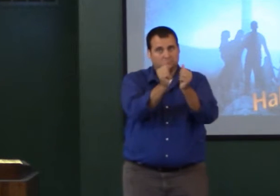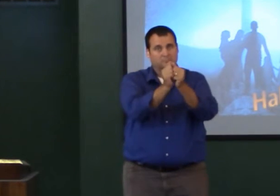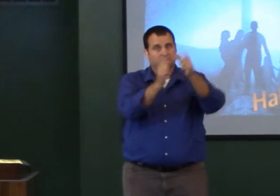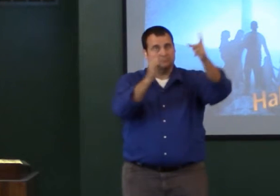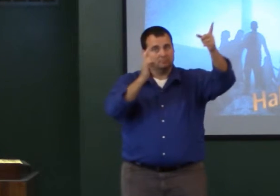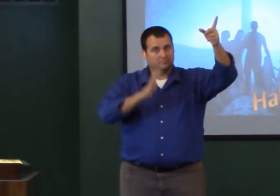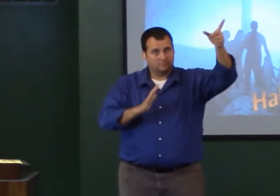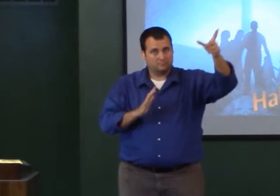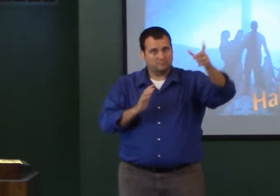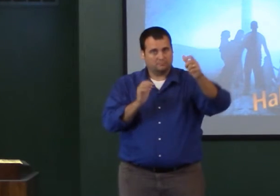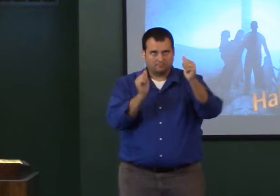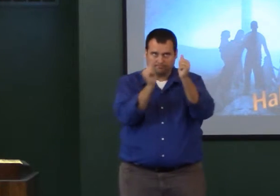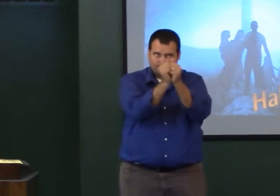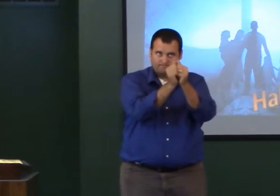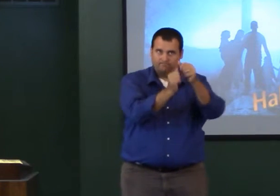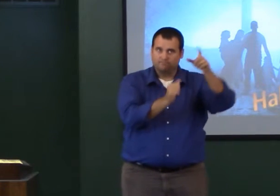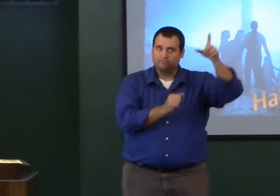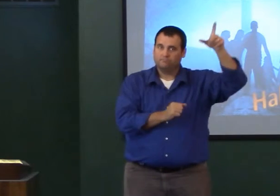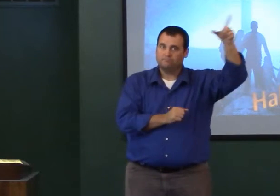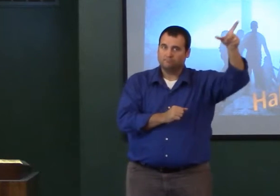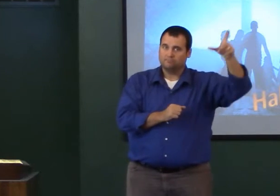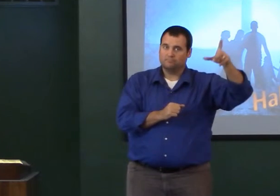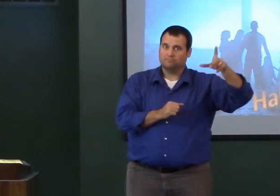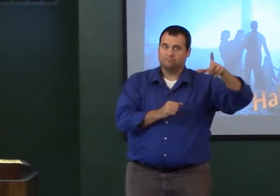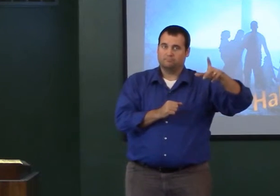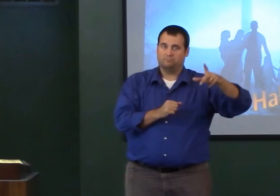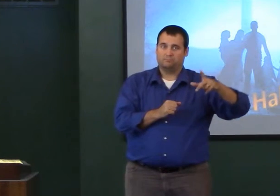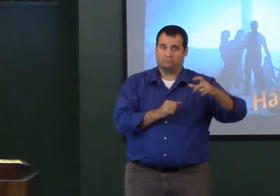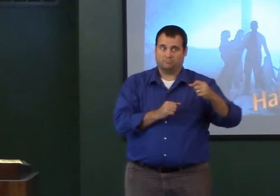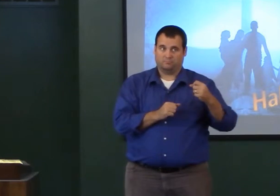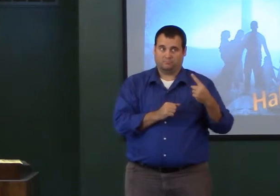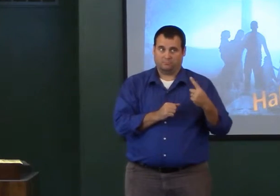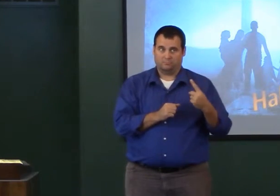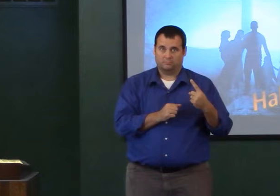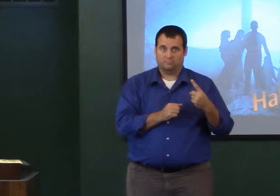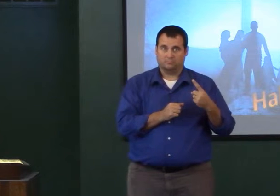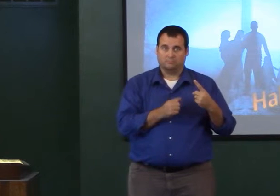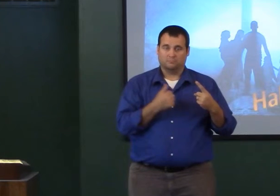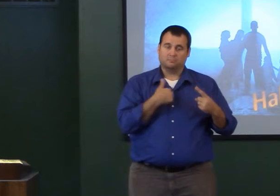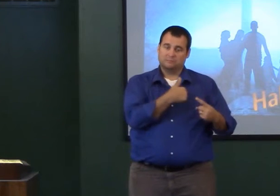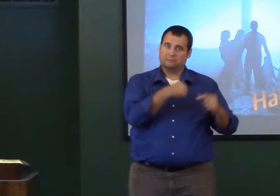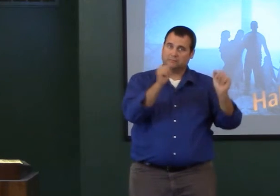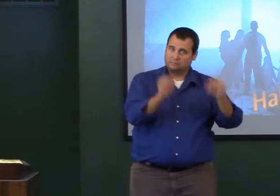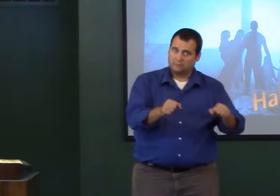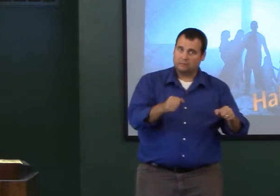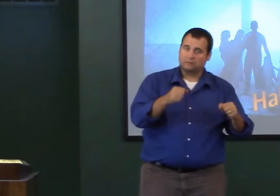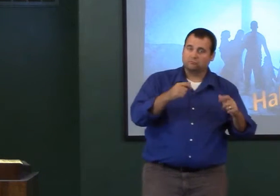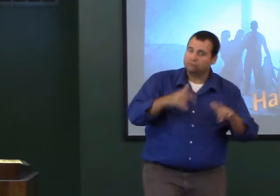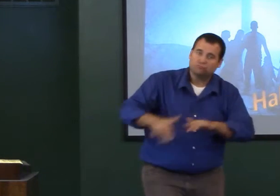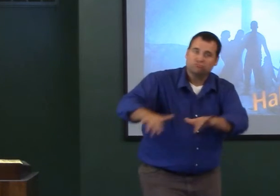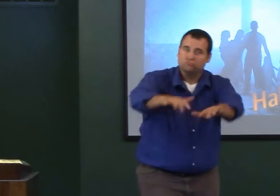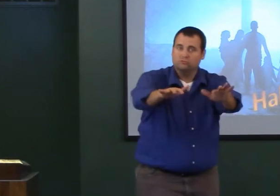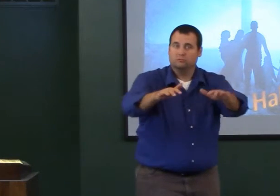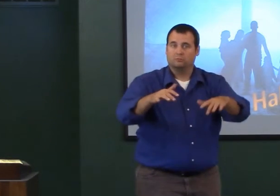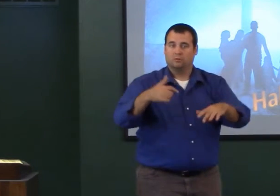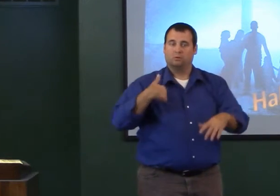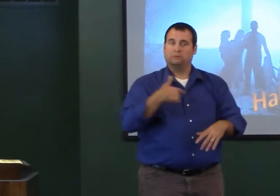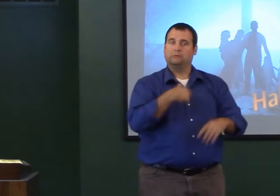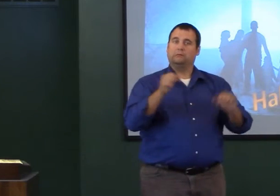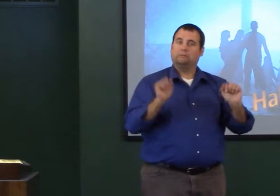standing with Jesus, with God, together with Him. Do you understand? We can go